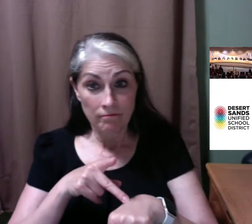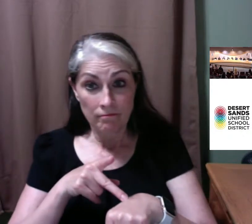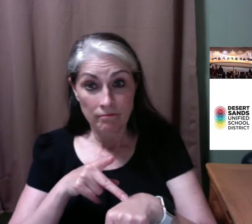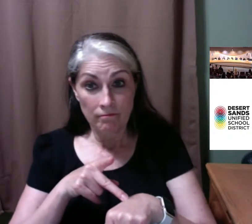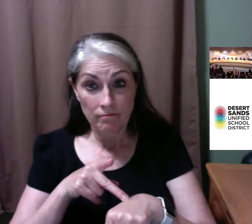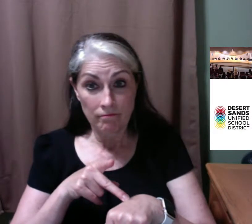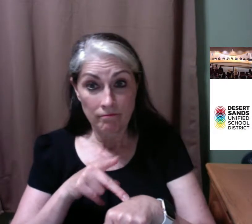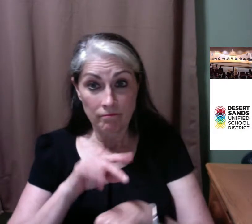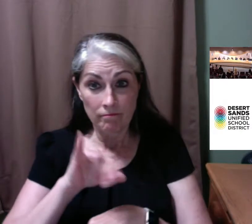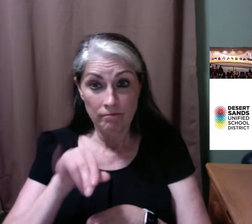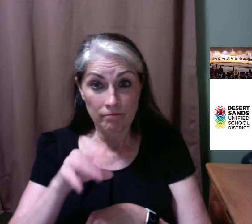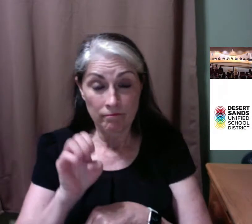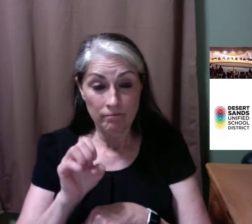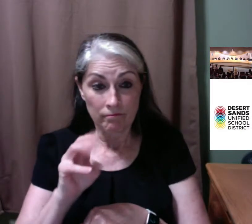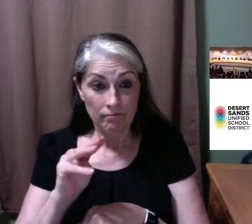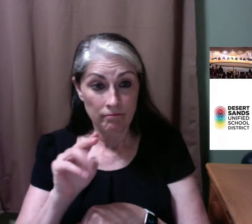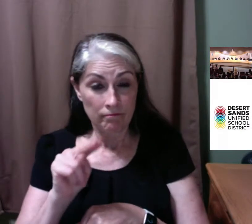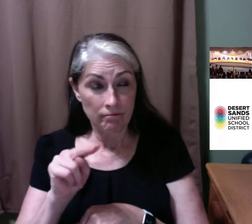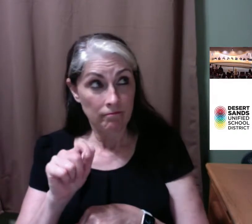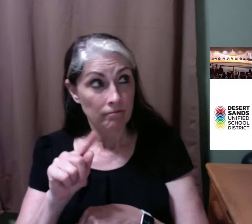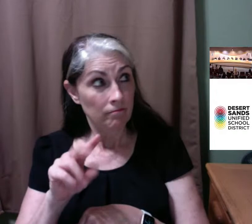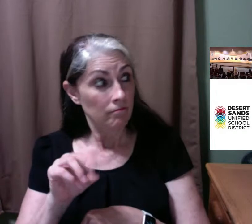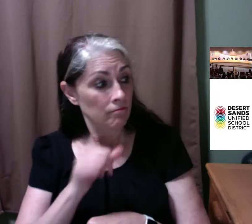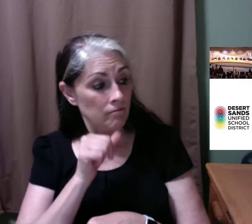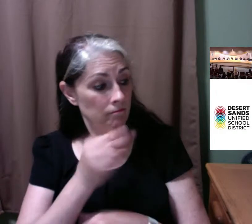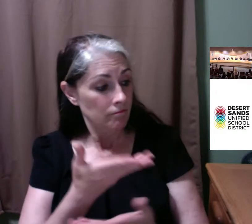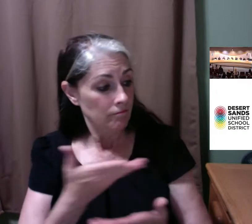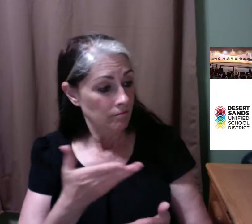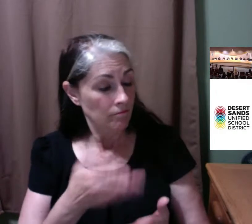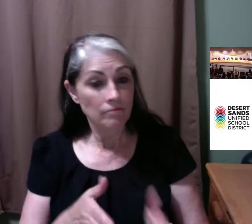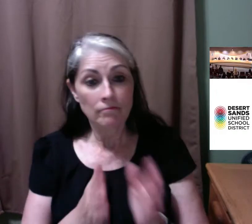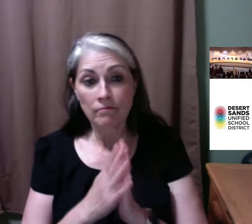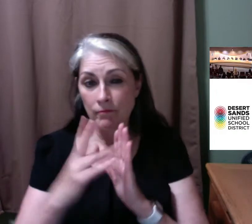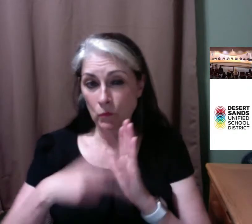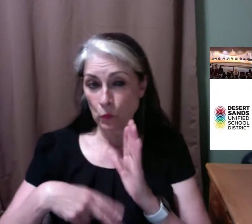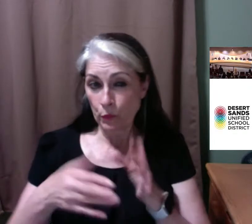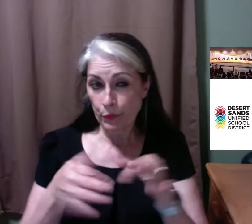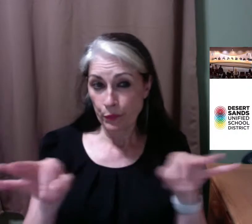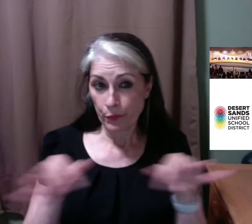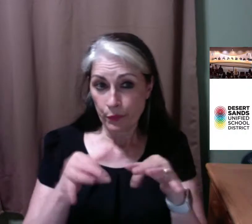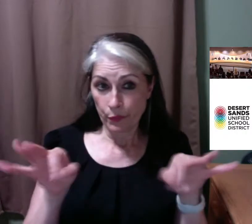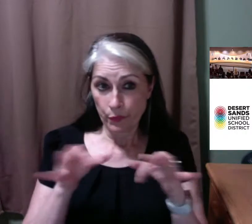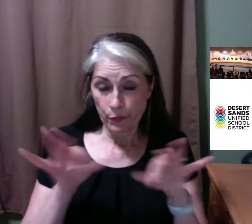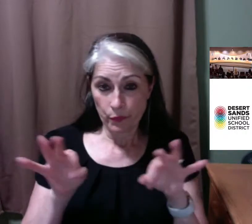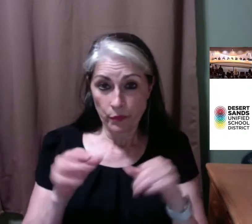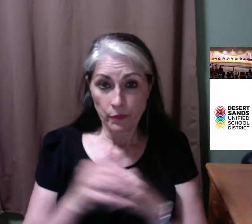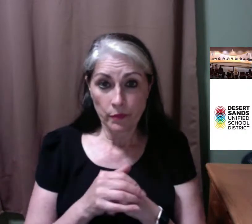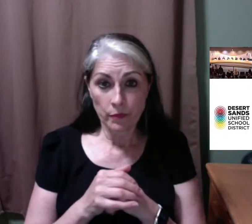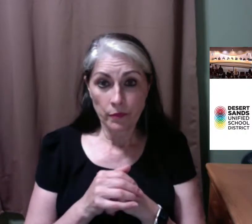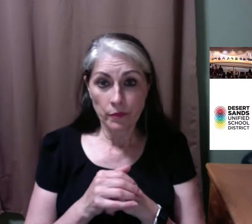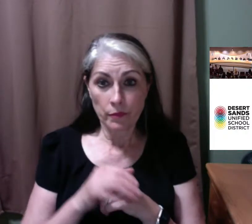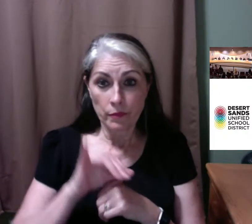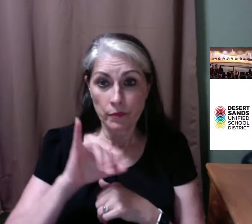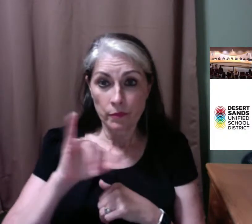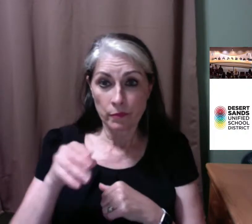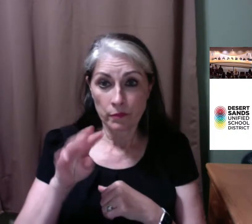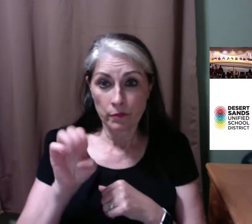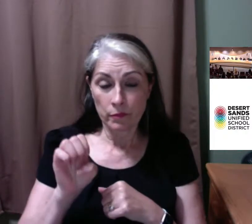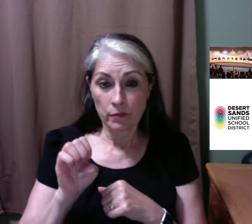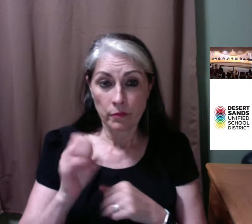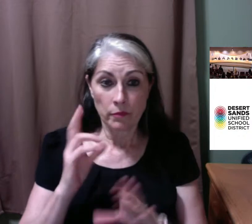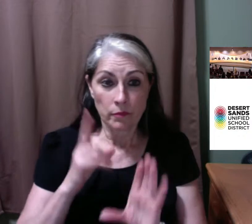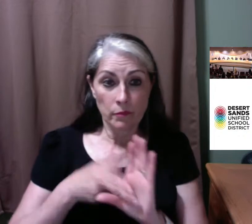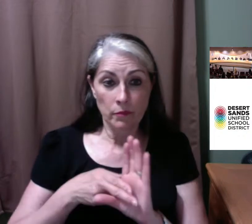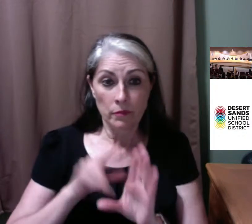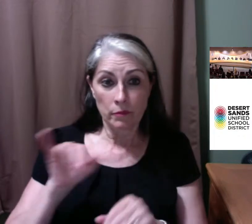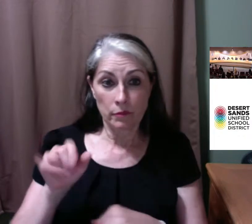don't see him in the audience, but he asked me to read this statement. Since Jose joined the Jackson family,